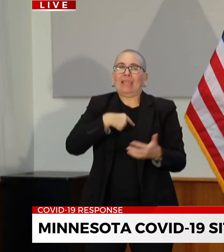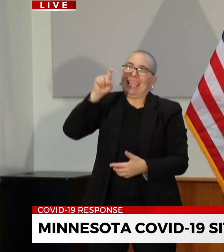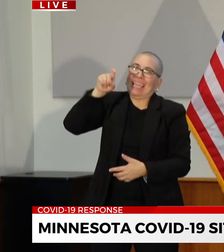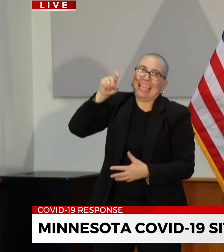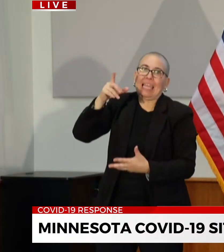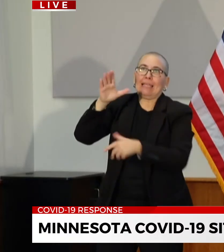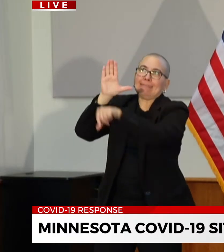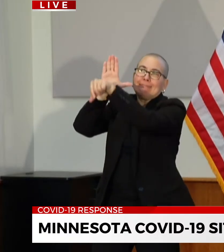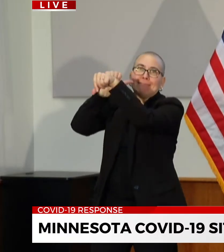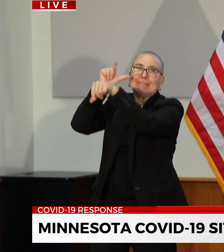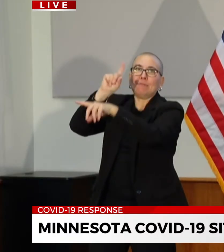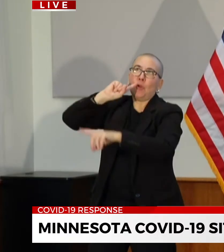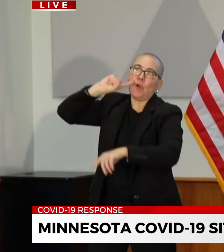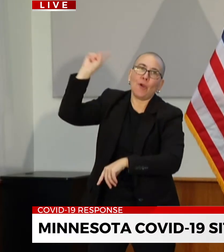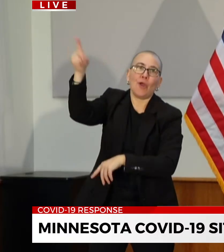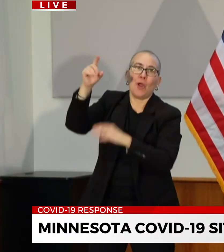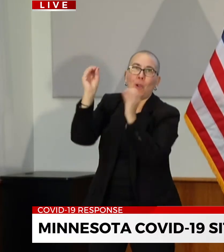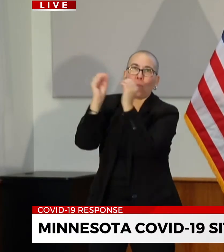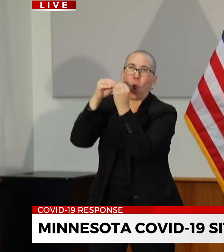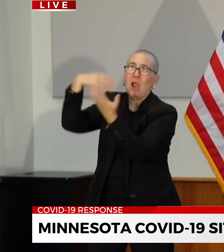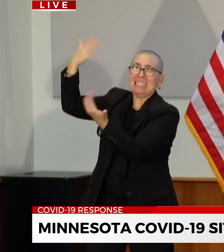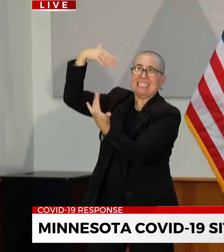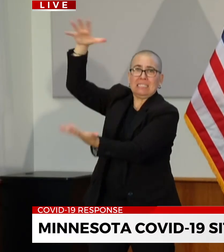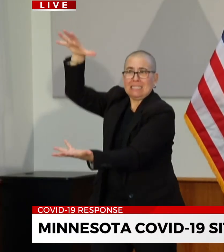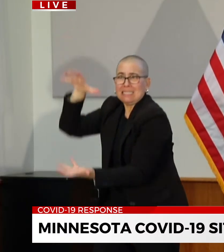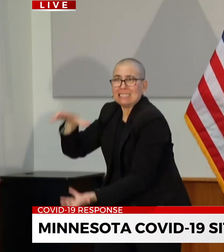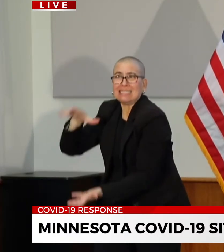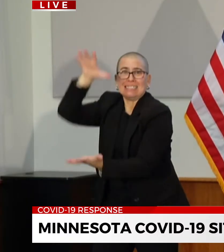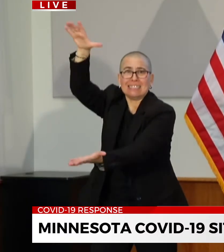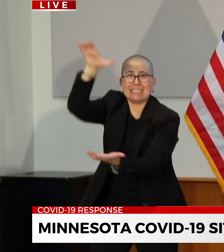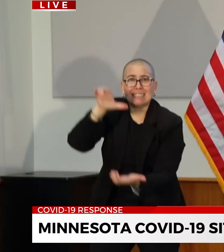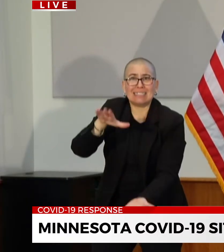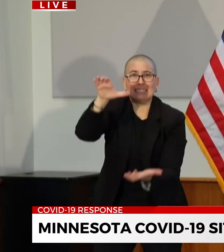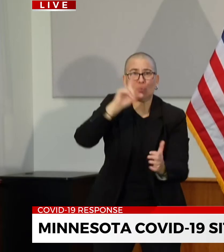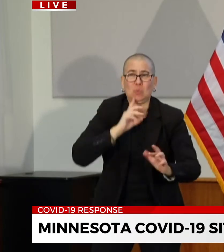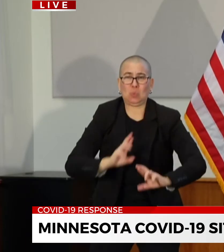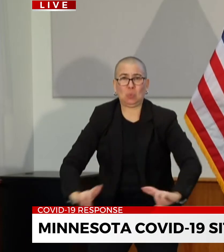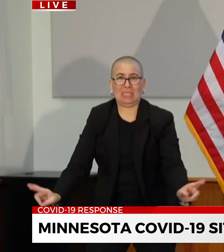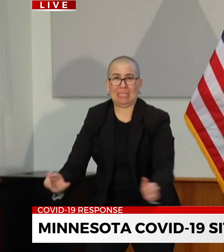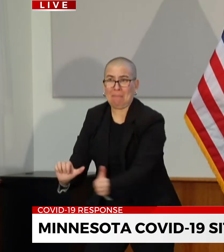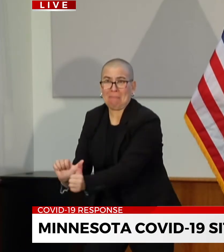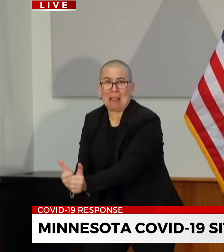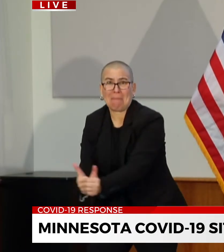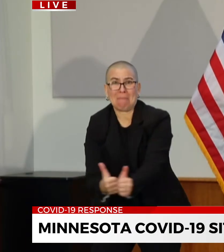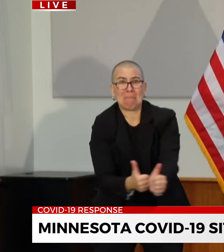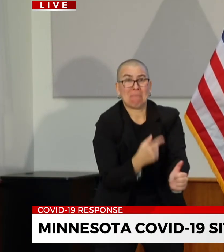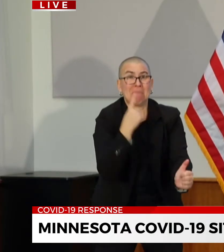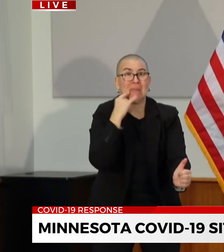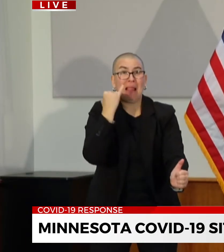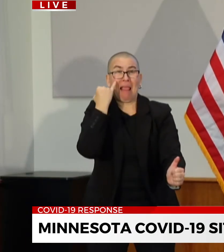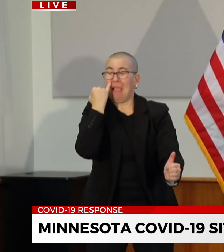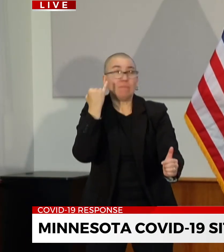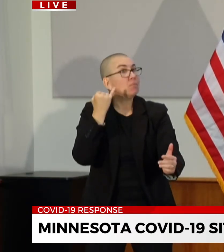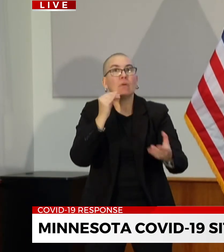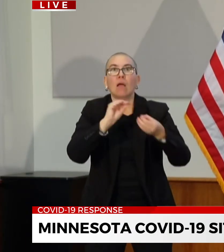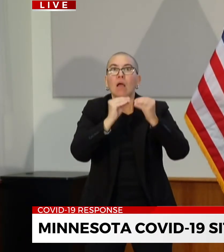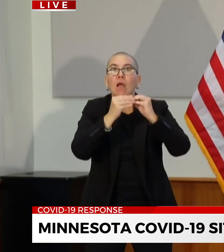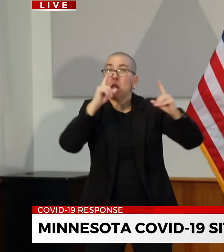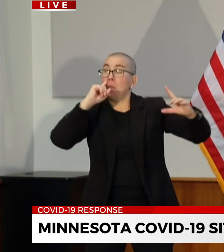you've heard us say before, just the fact that we have a state cache of PPE is something brand new from this pandemic